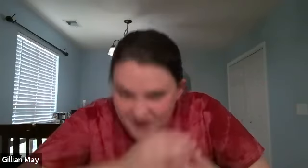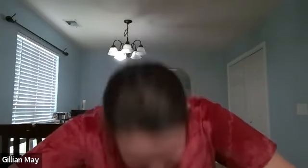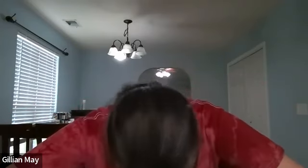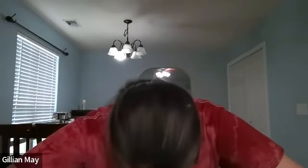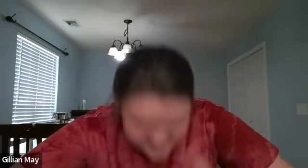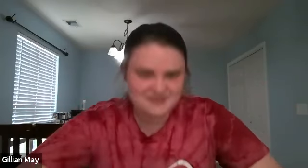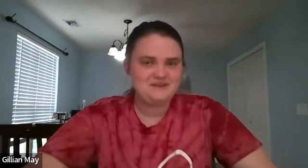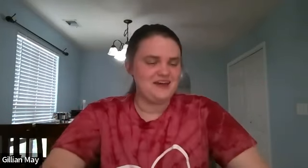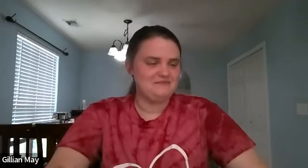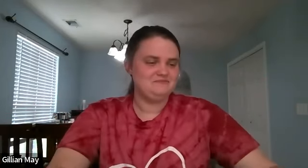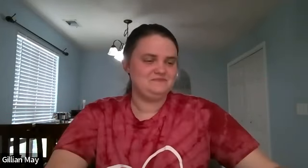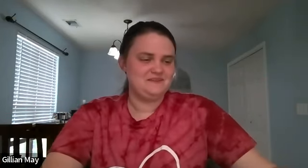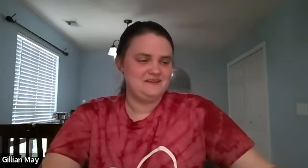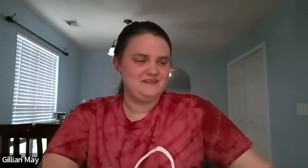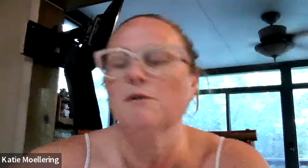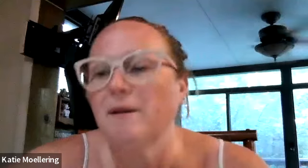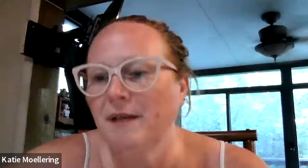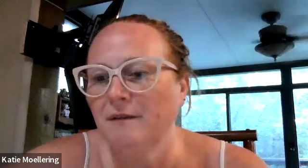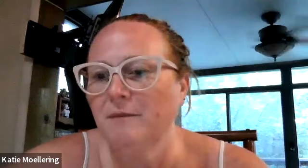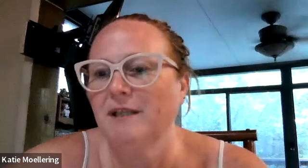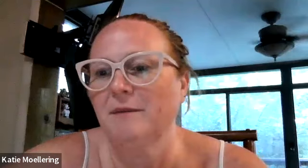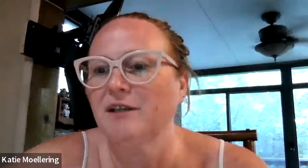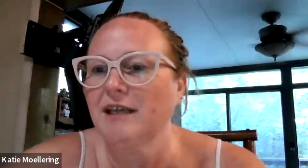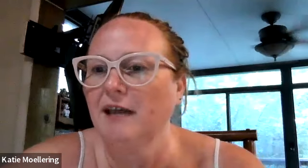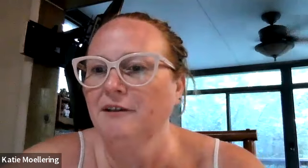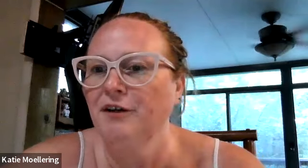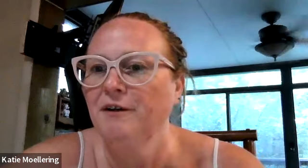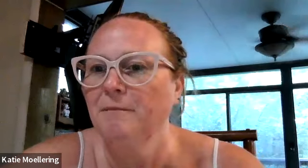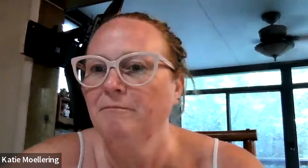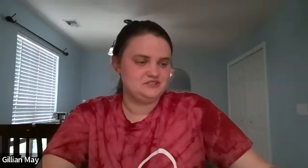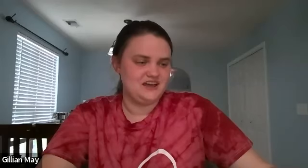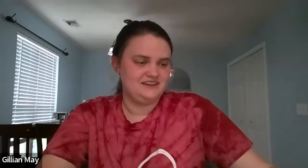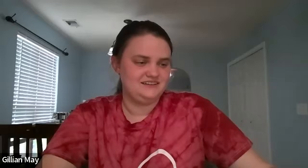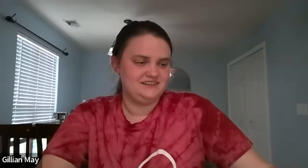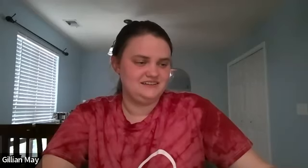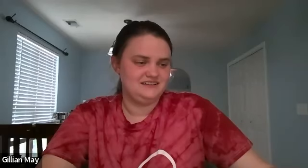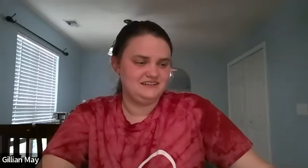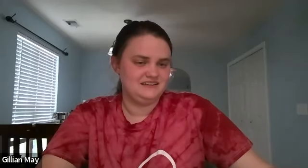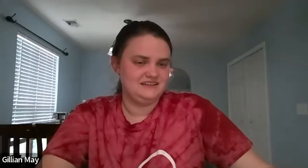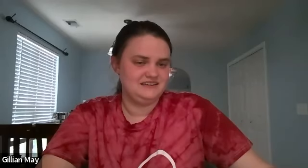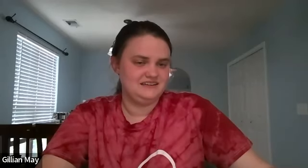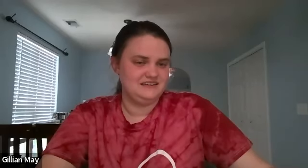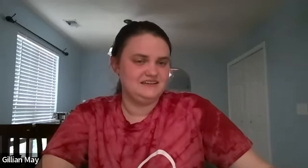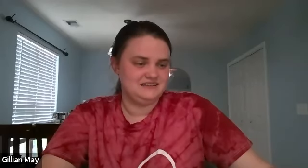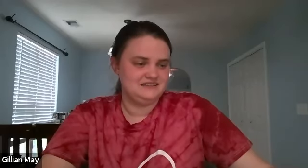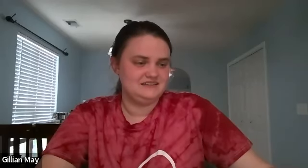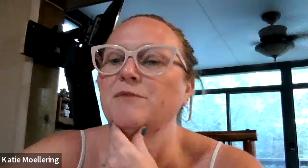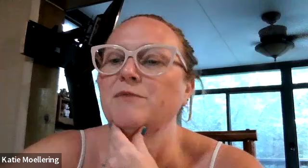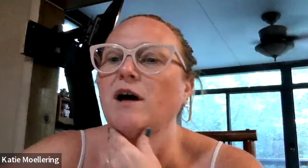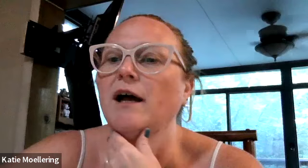my goodness. Okay. Yeah, next week is the, oh, wait a minute. Let me look at the calendar. Double check. Yeah, it is, because then we've